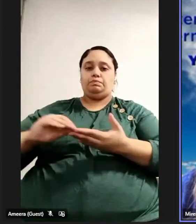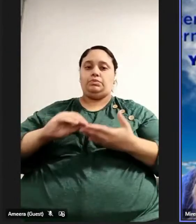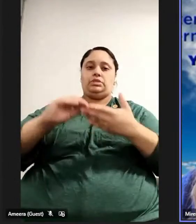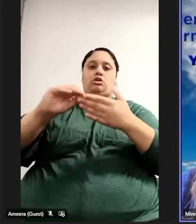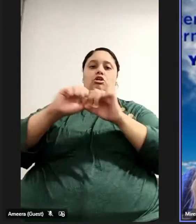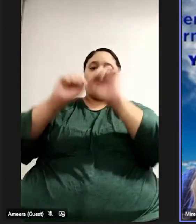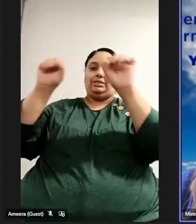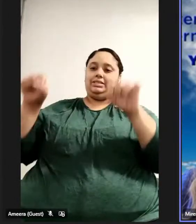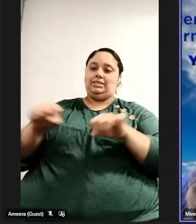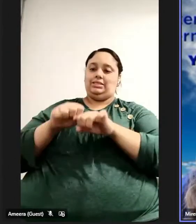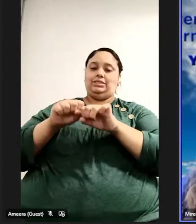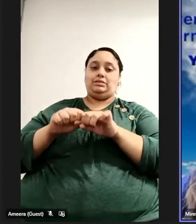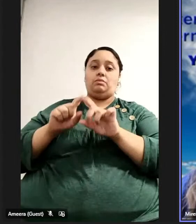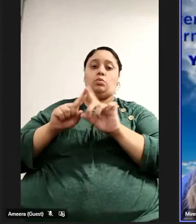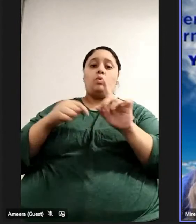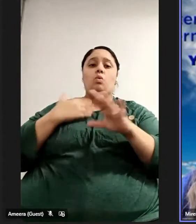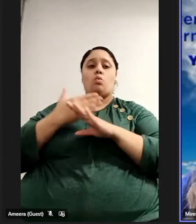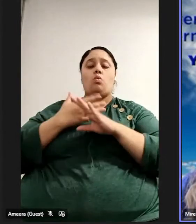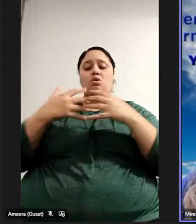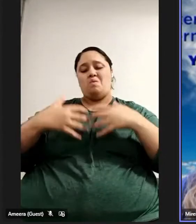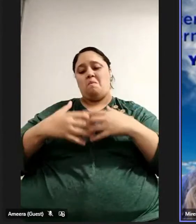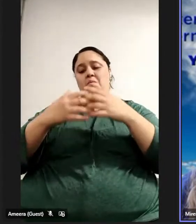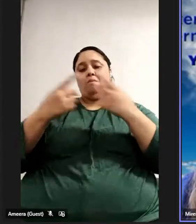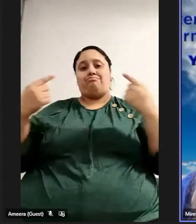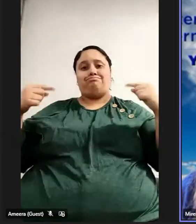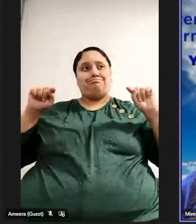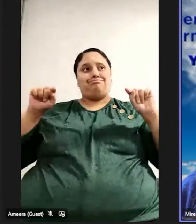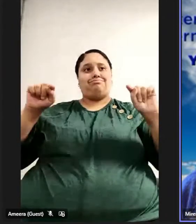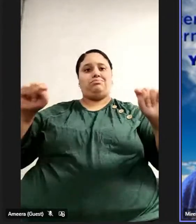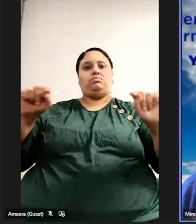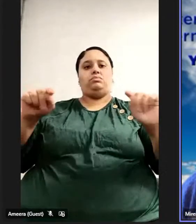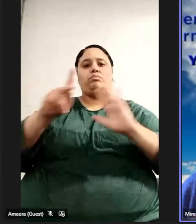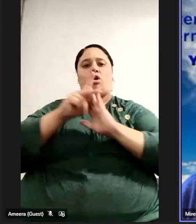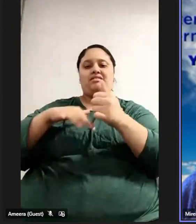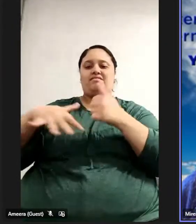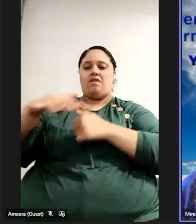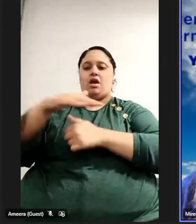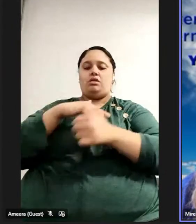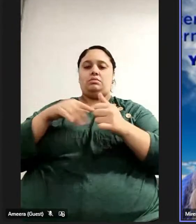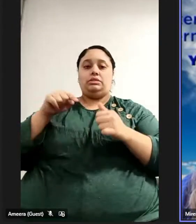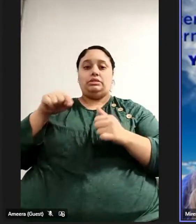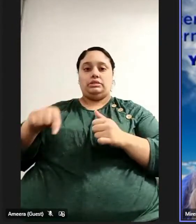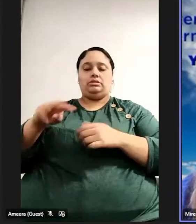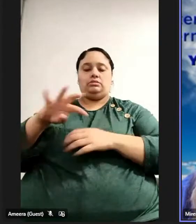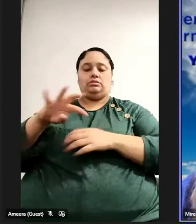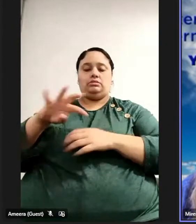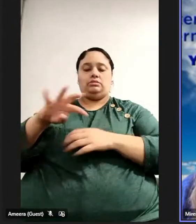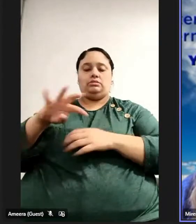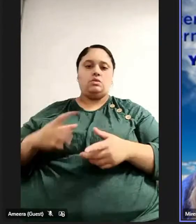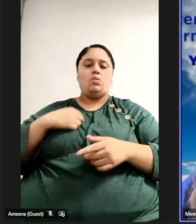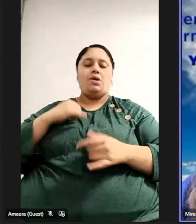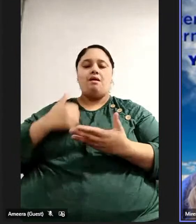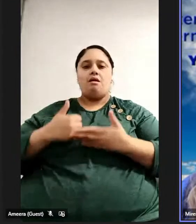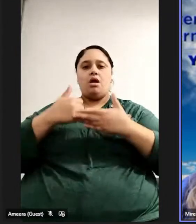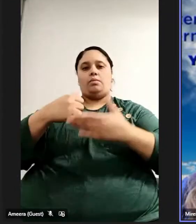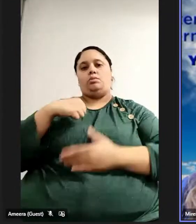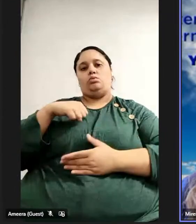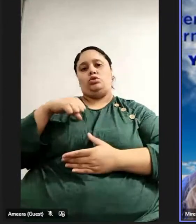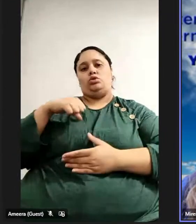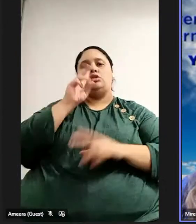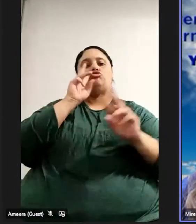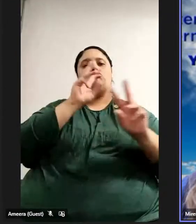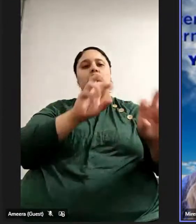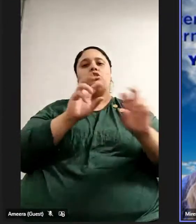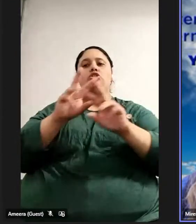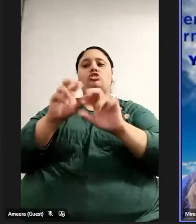create a coherent and predictable policy environment in our province, and we're helping municipalities to do research to understand